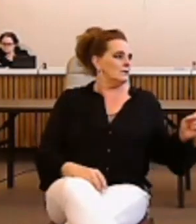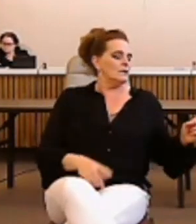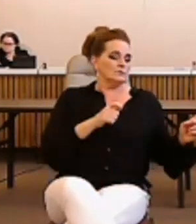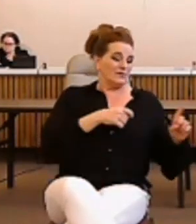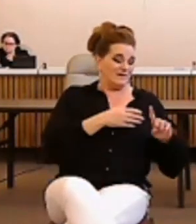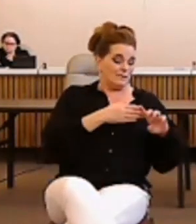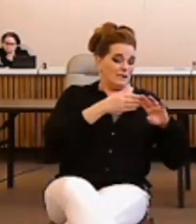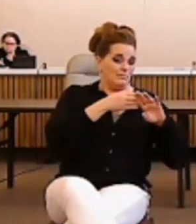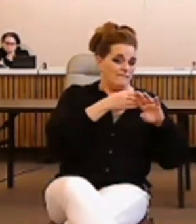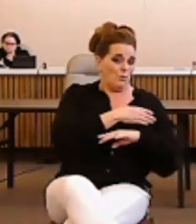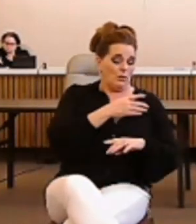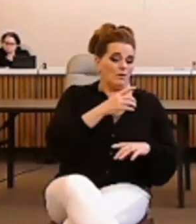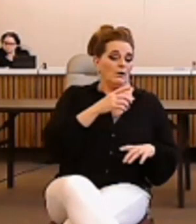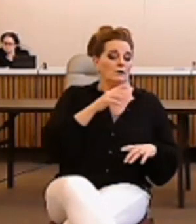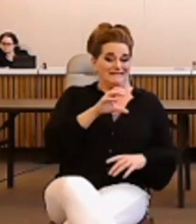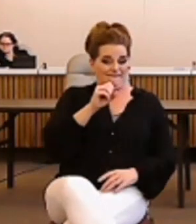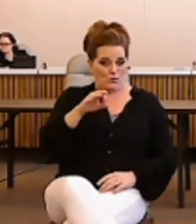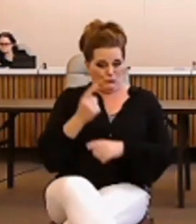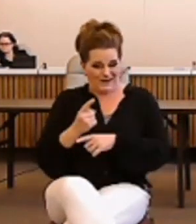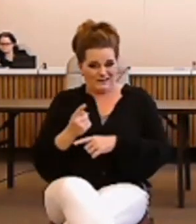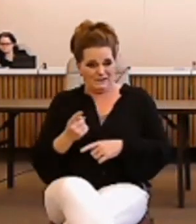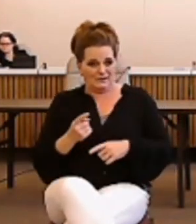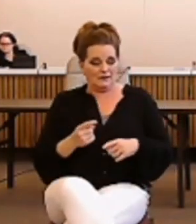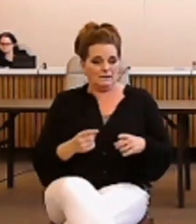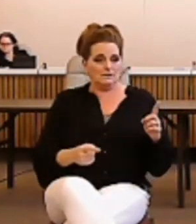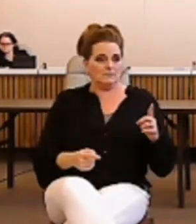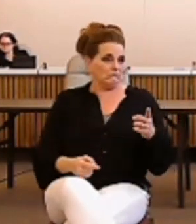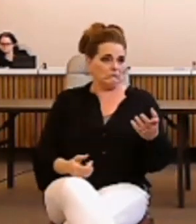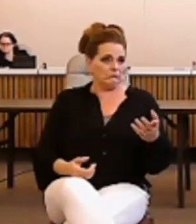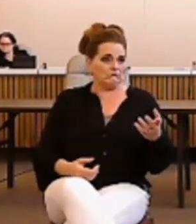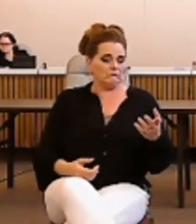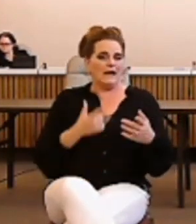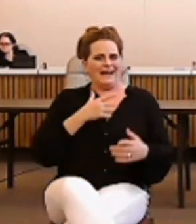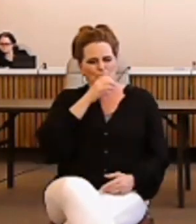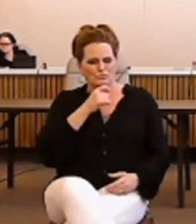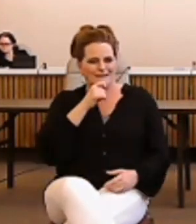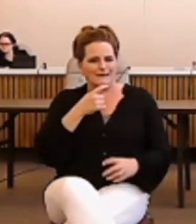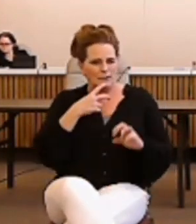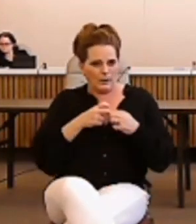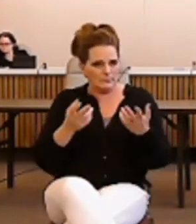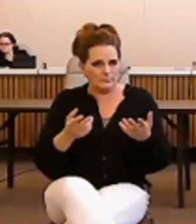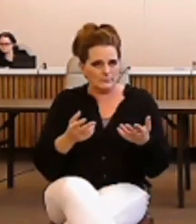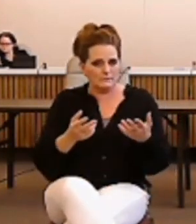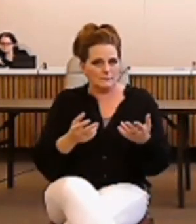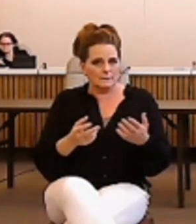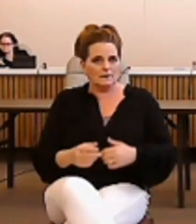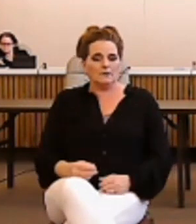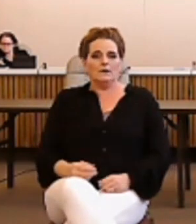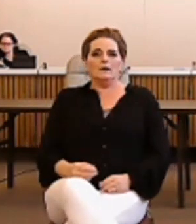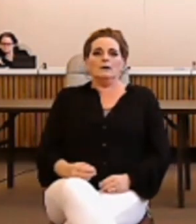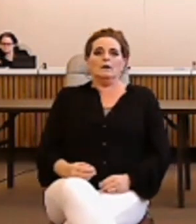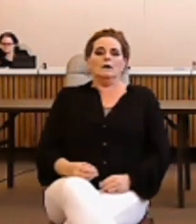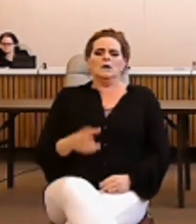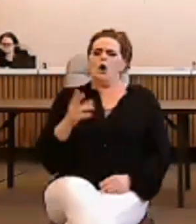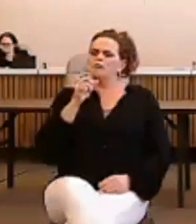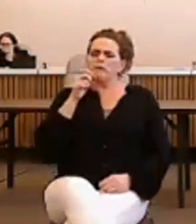of occupancy? is that, that's perfect. I assume that presents no issue to you? No, that presents